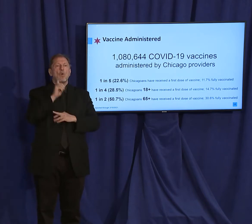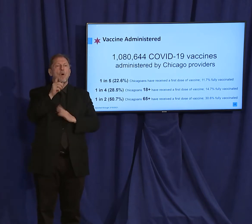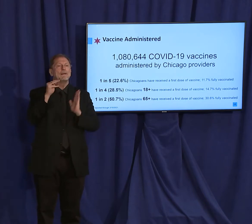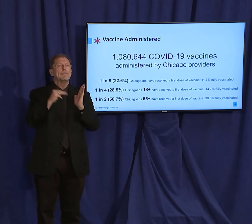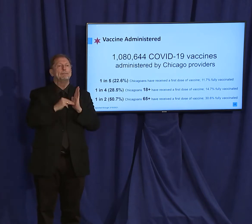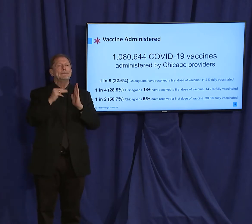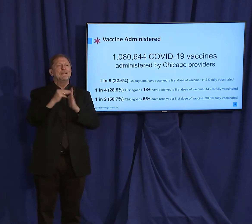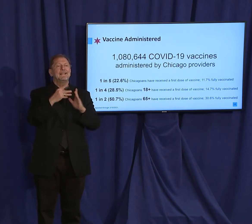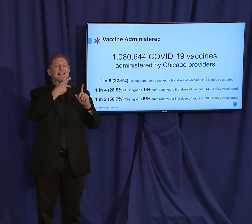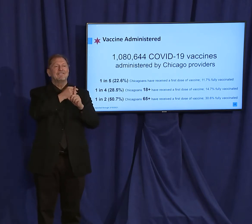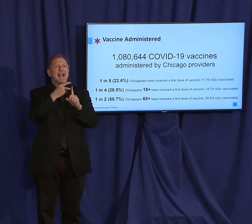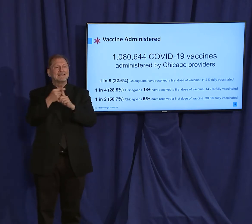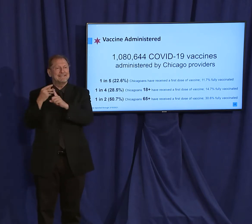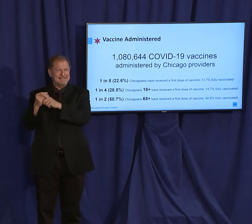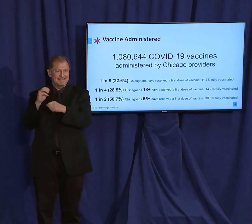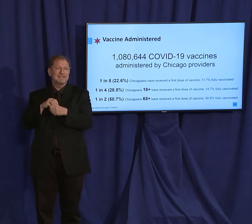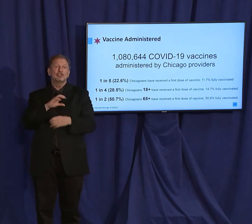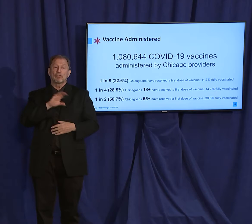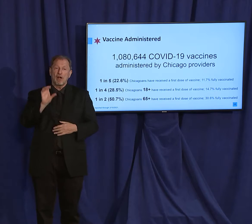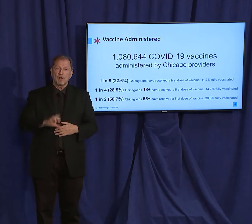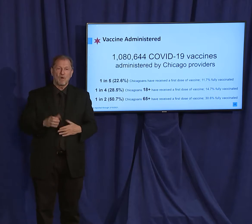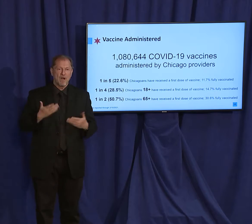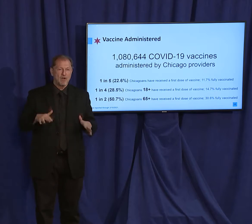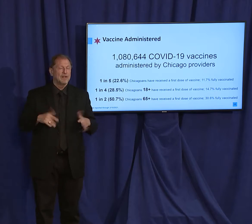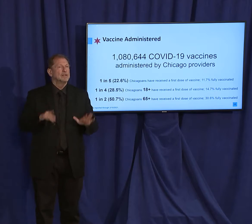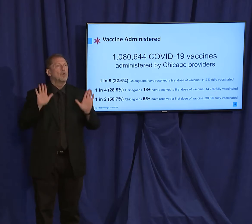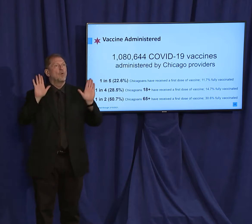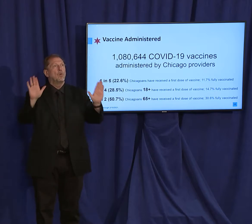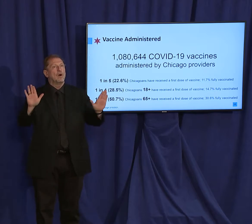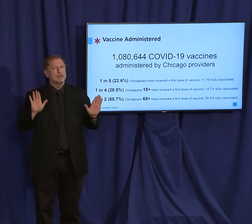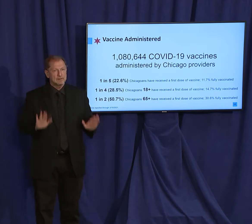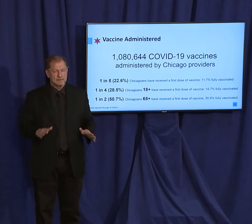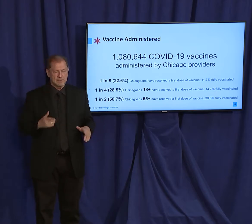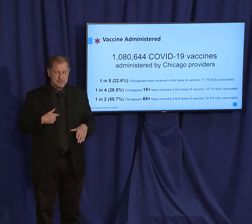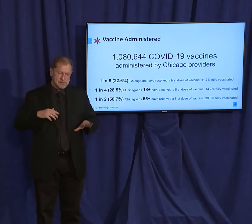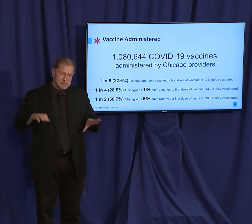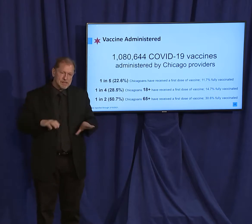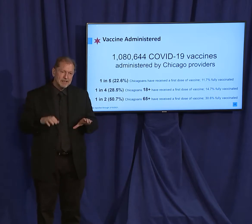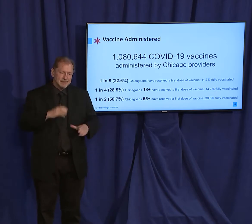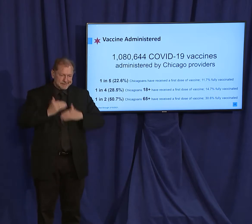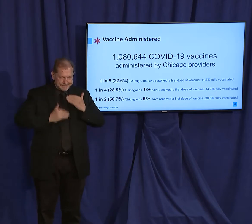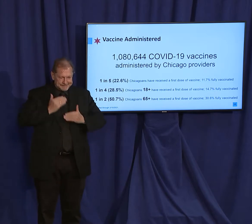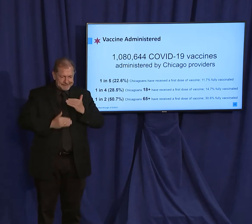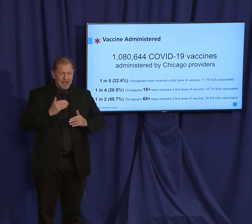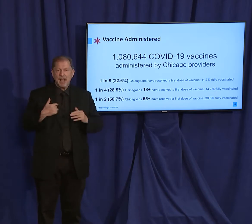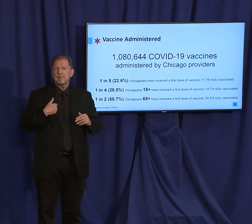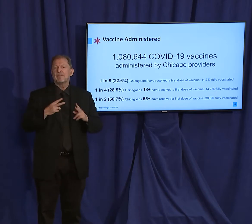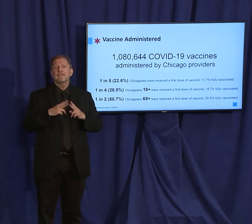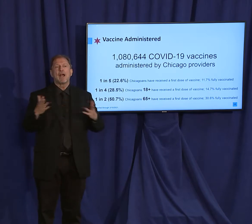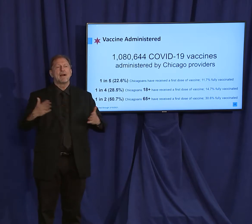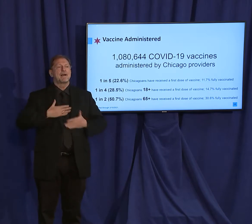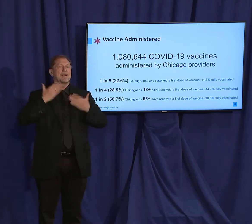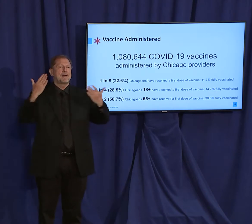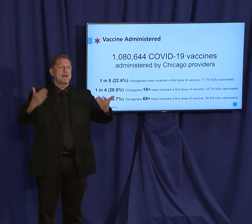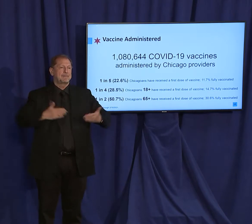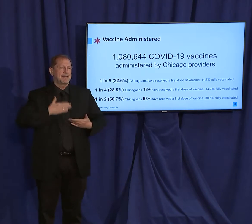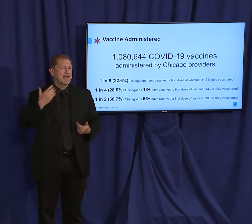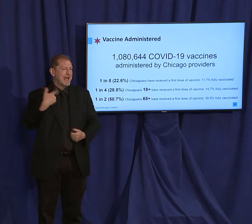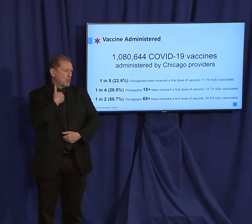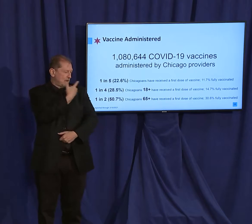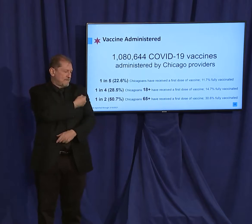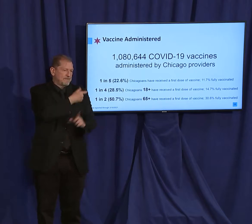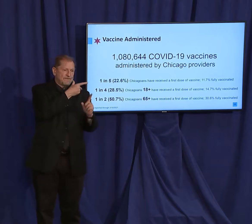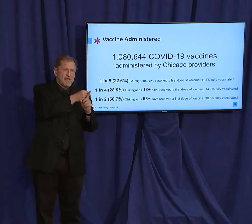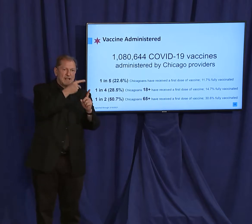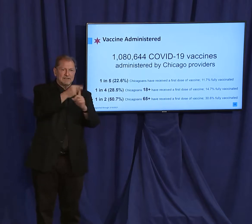by Chicago providers. Really a great milestone. I continue to be very, very pleased with how our vaccine rollout is going.